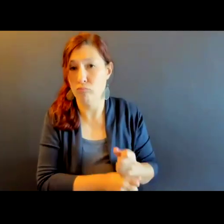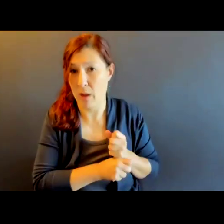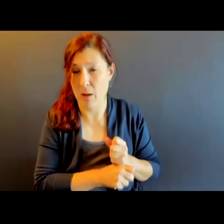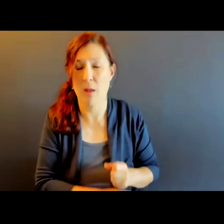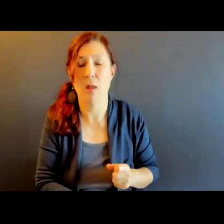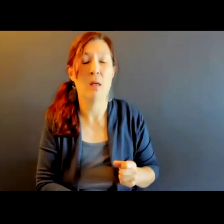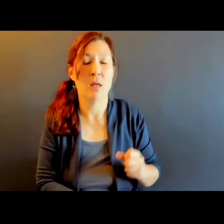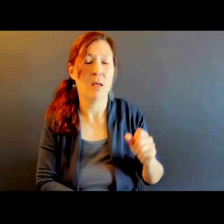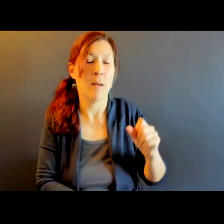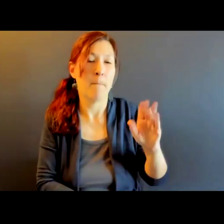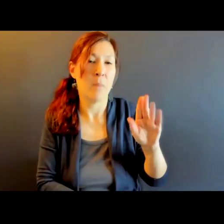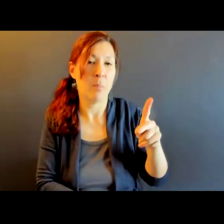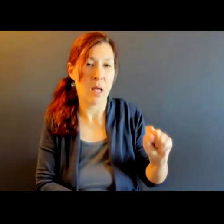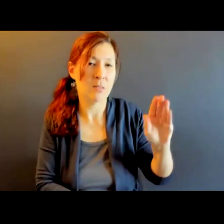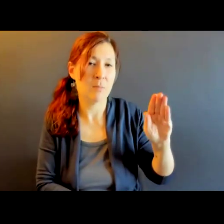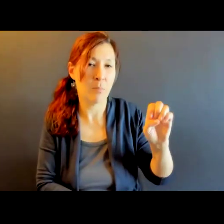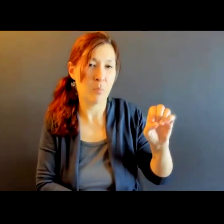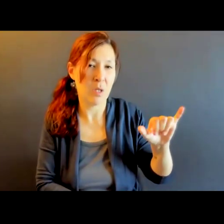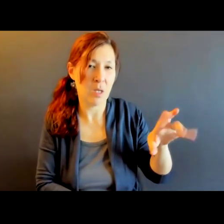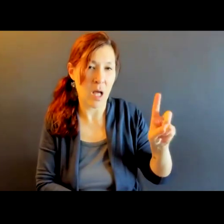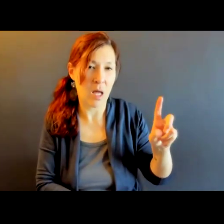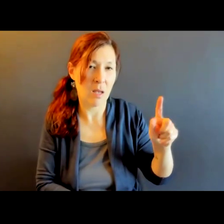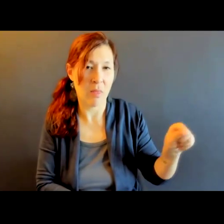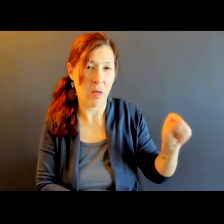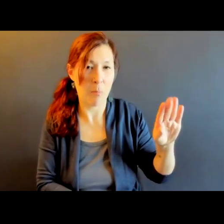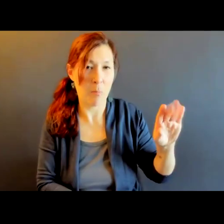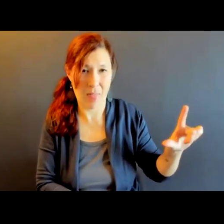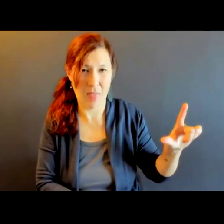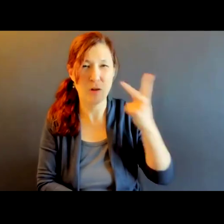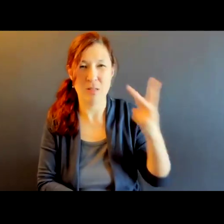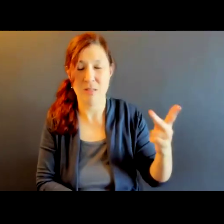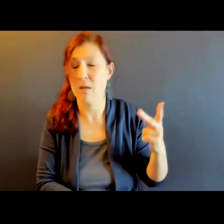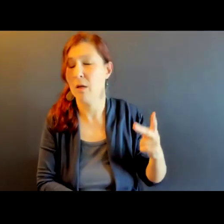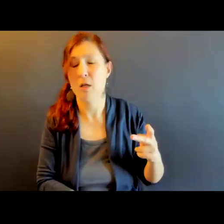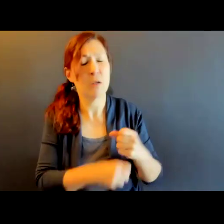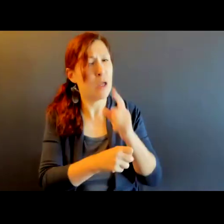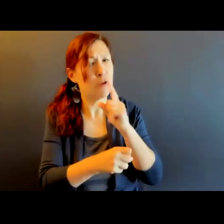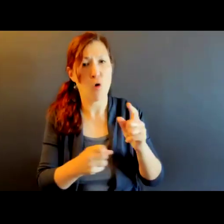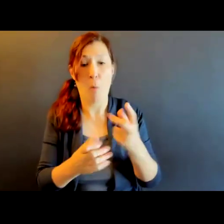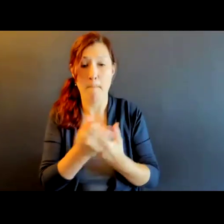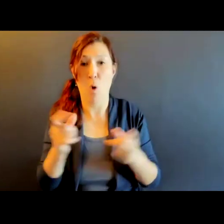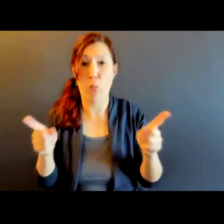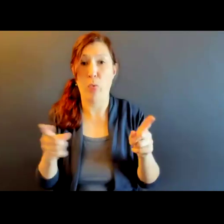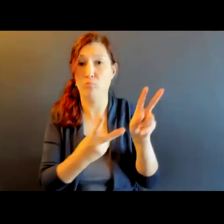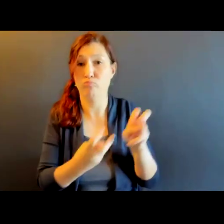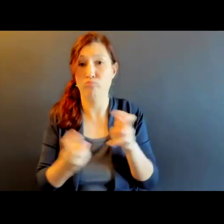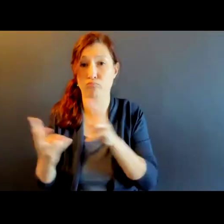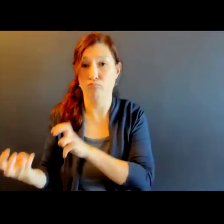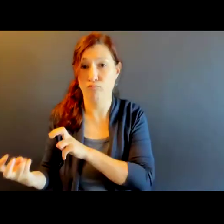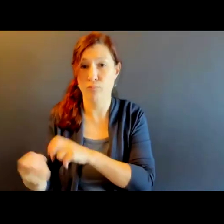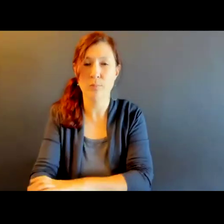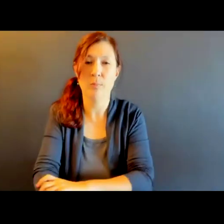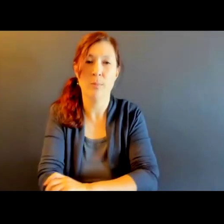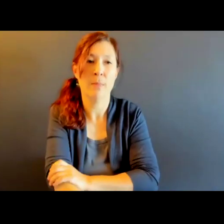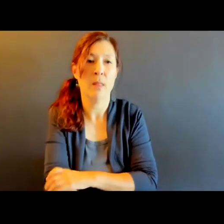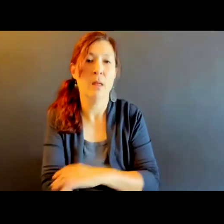download Zoom, download Parent Square so that we can get you connected. Big thanks to our comms team, led by